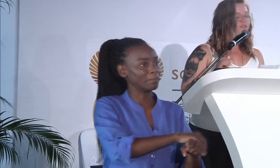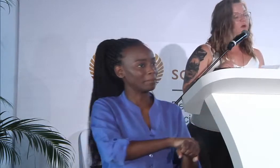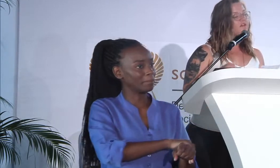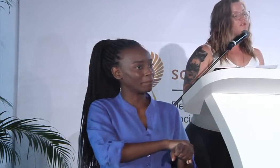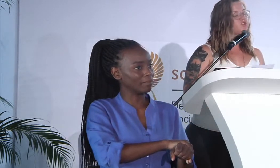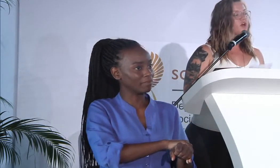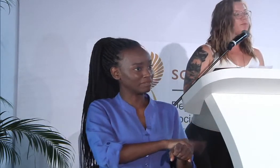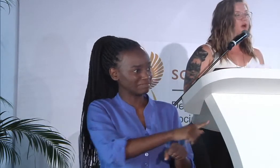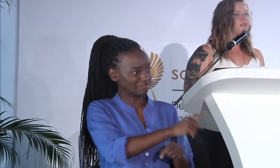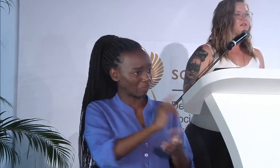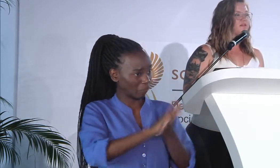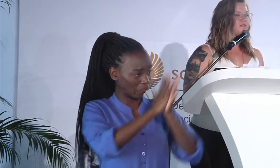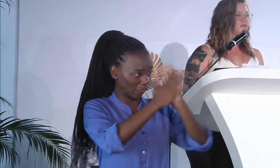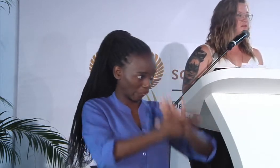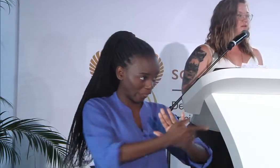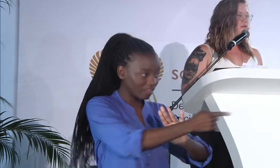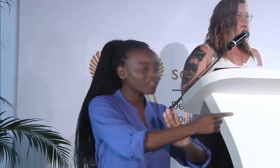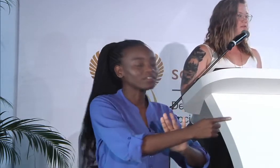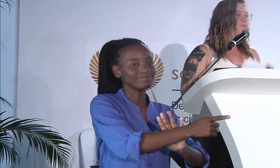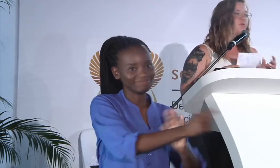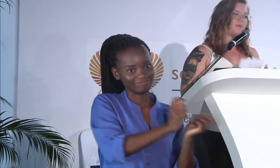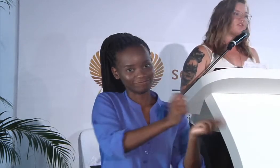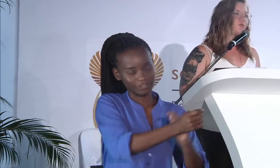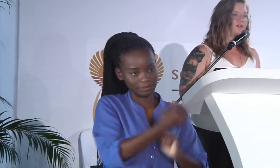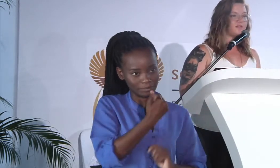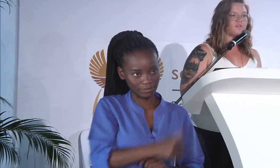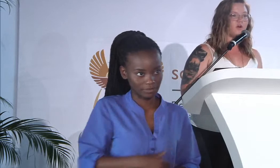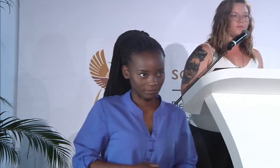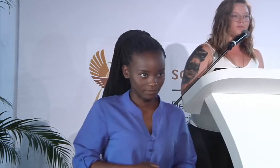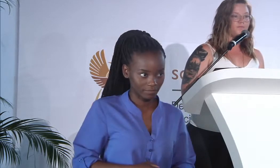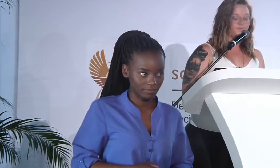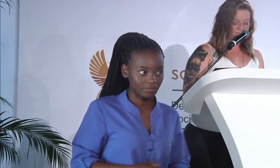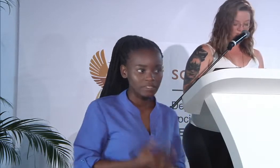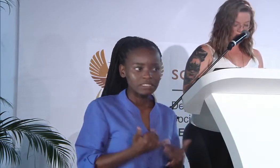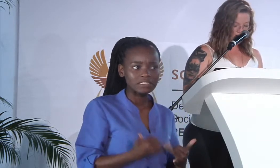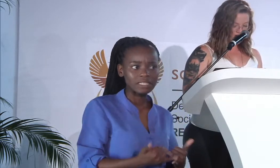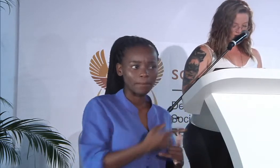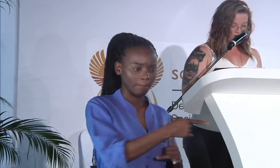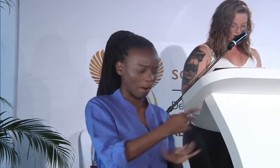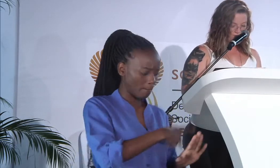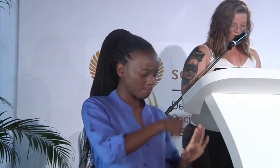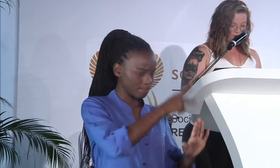as well as the drug policies that perpetuate this harm.